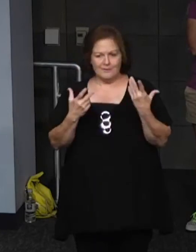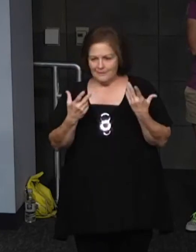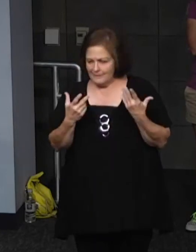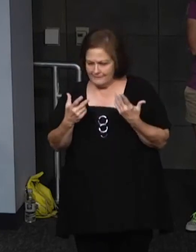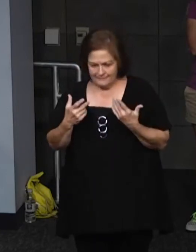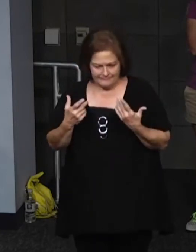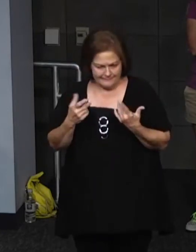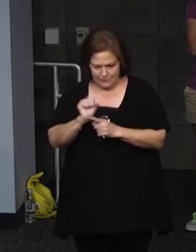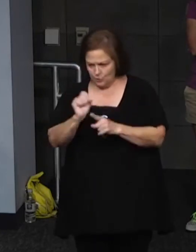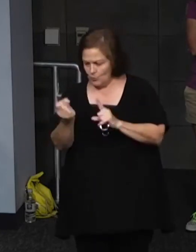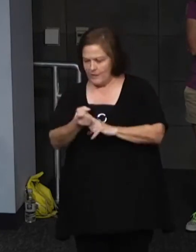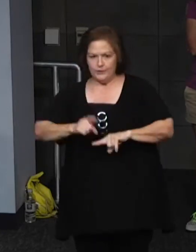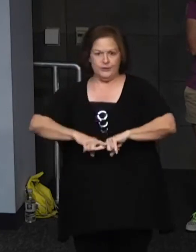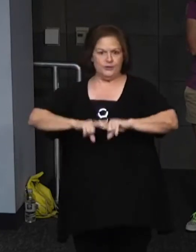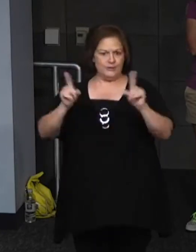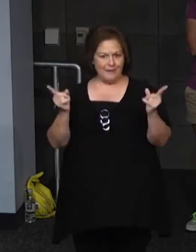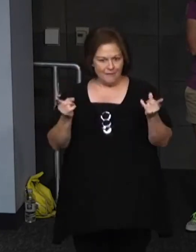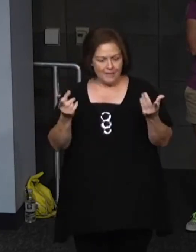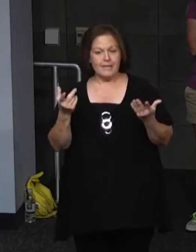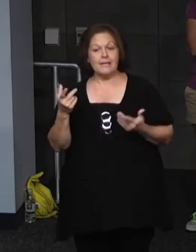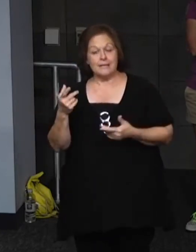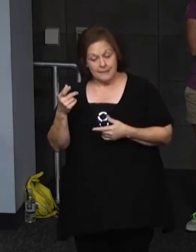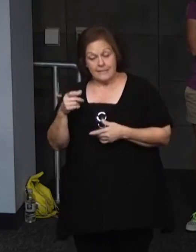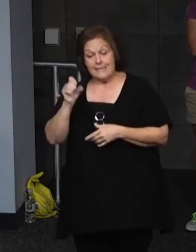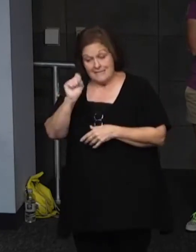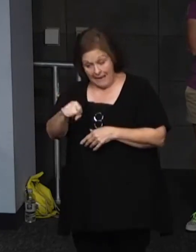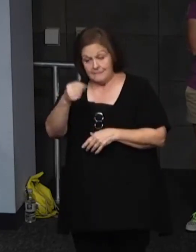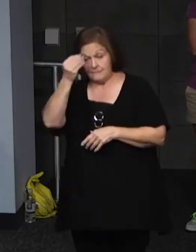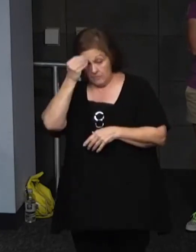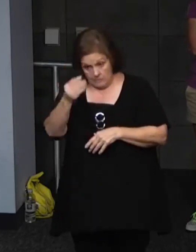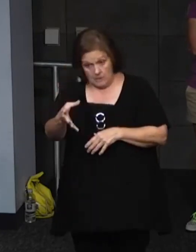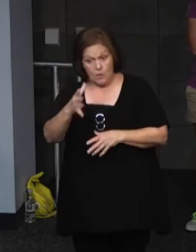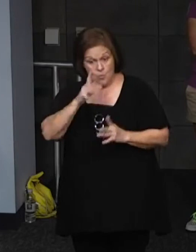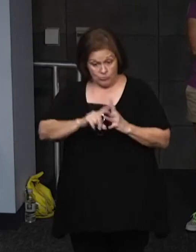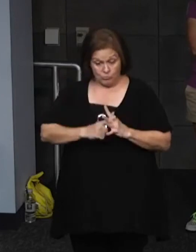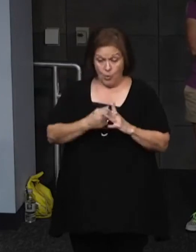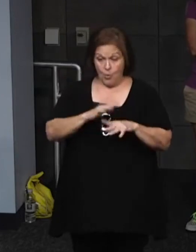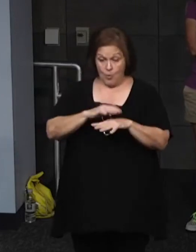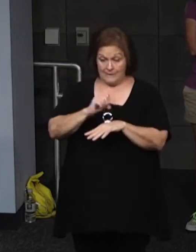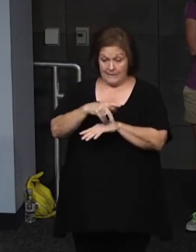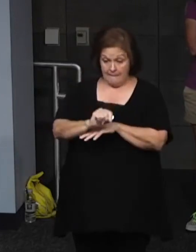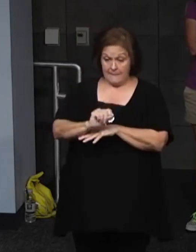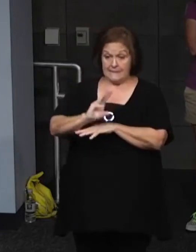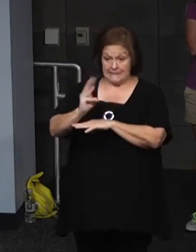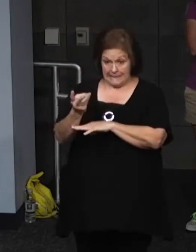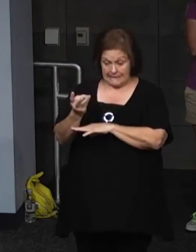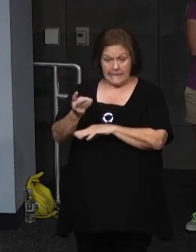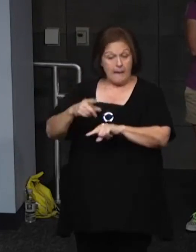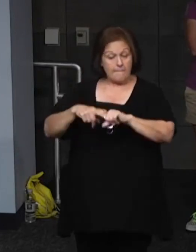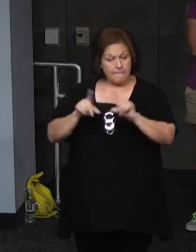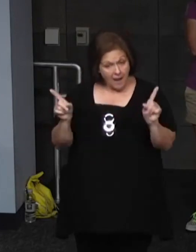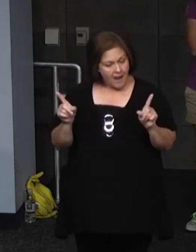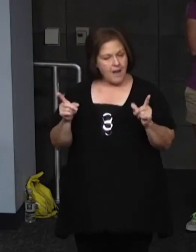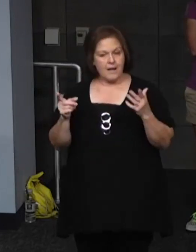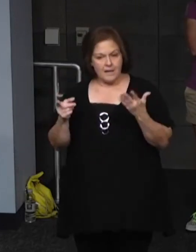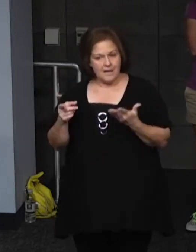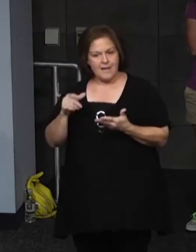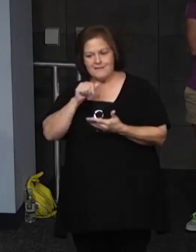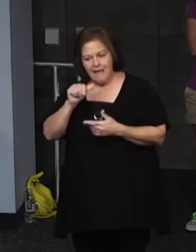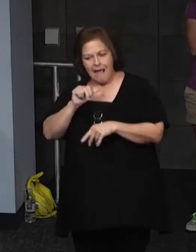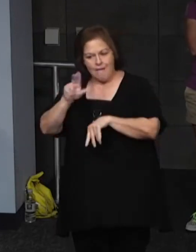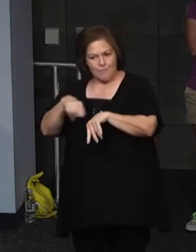times. I'm telling you that the service is scheduled to resume on the 6th, on Monday the 6th, but again, these are not